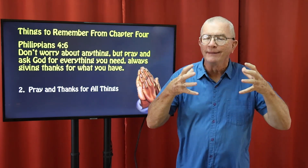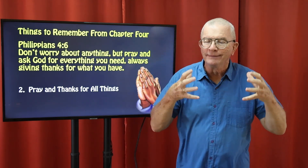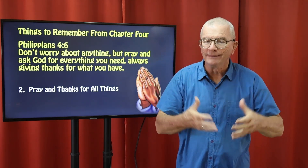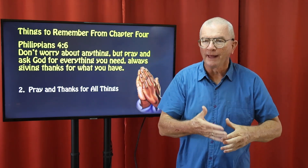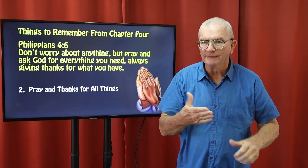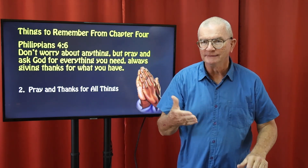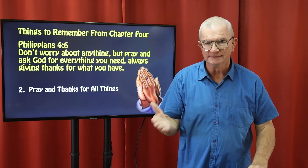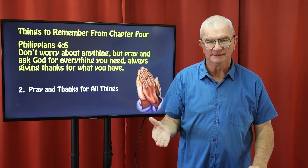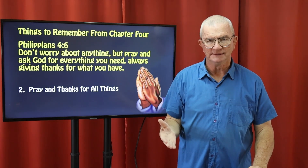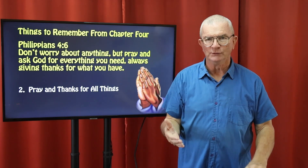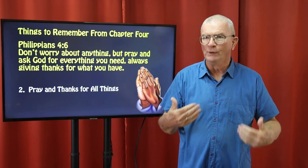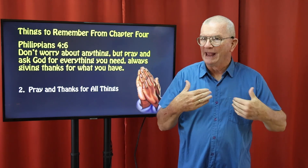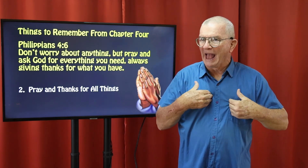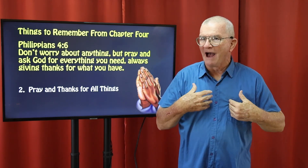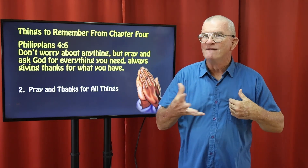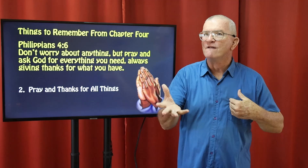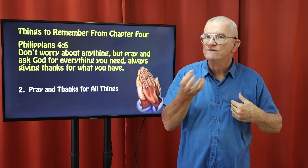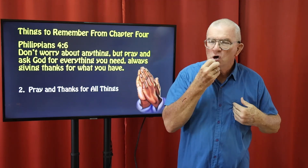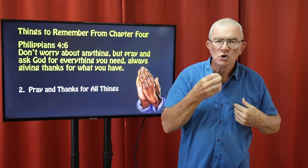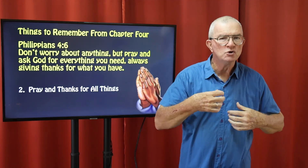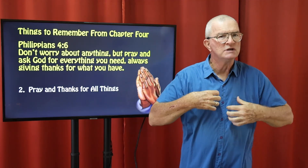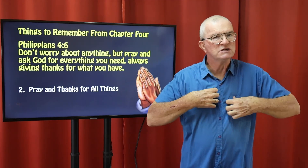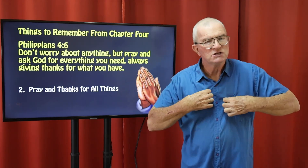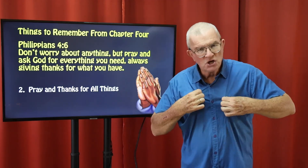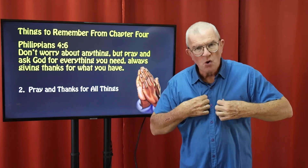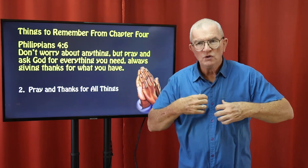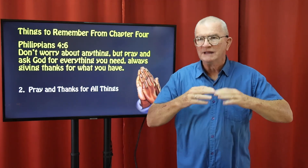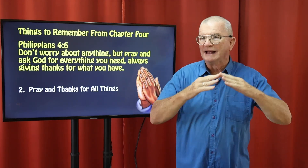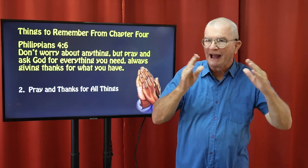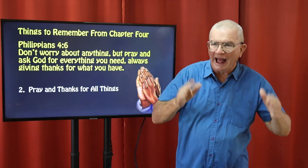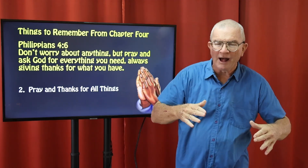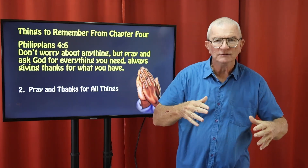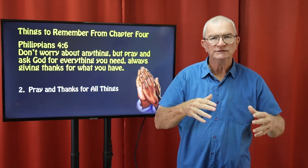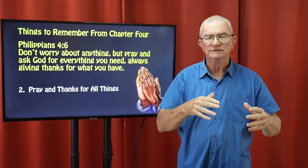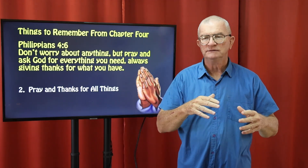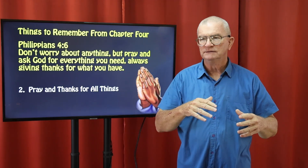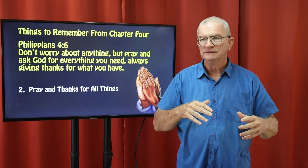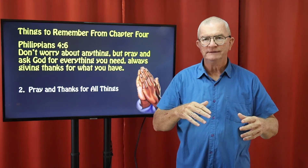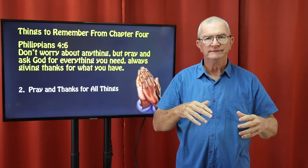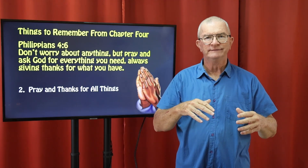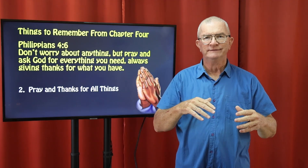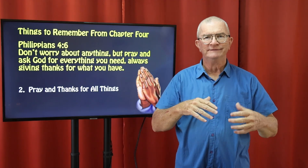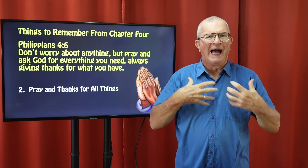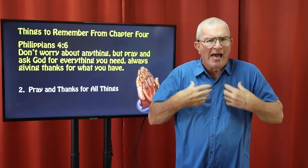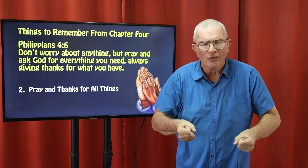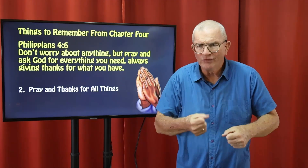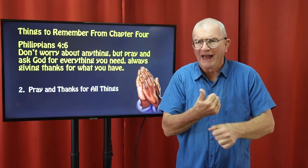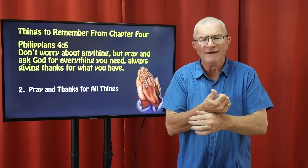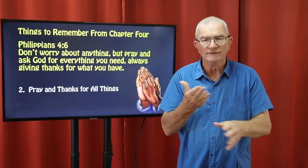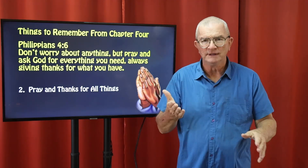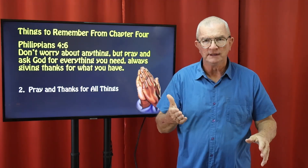God gives us a lot of things: food, clothing, housing, health,